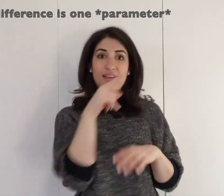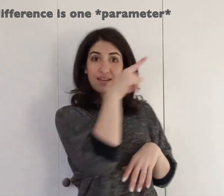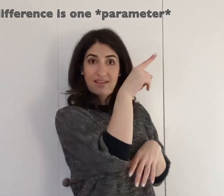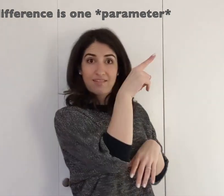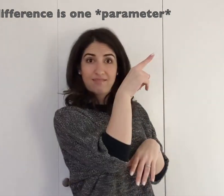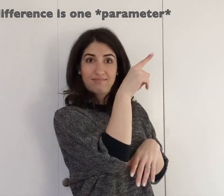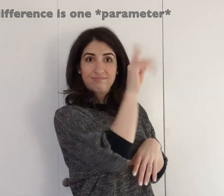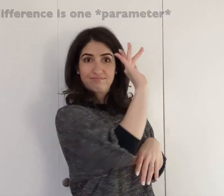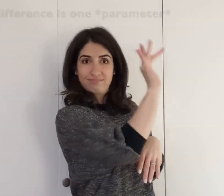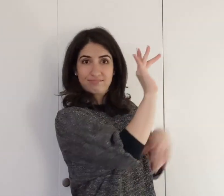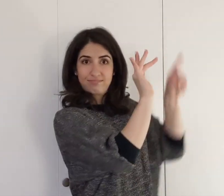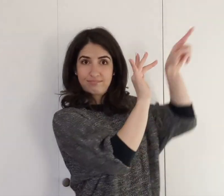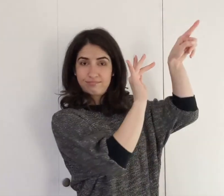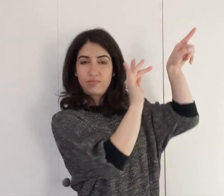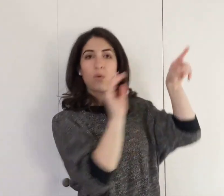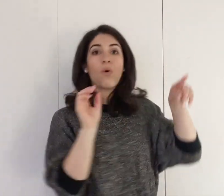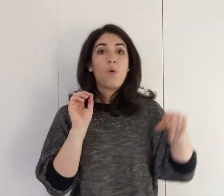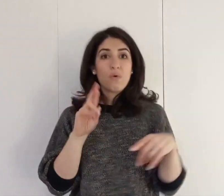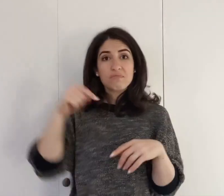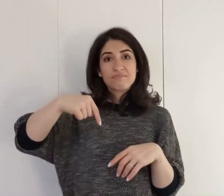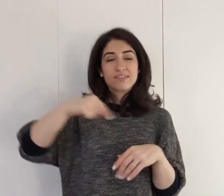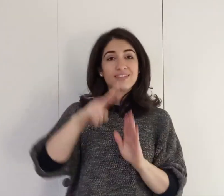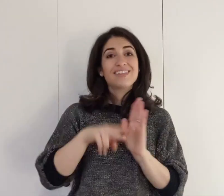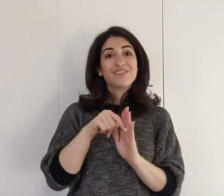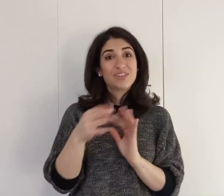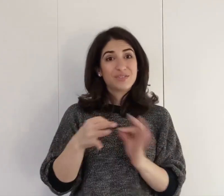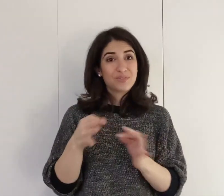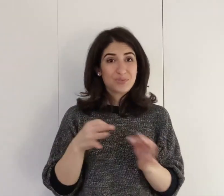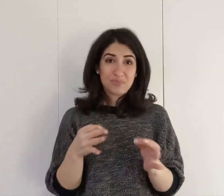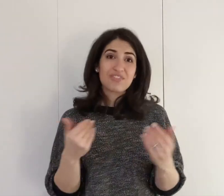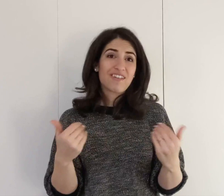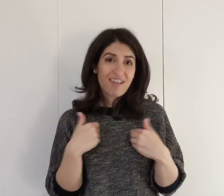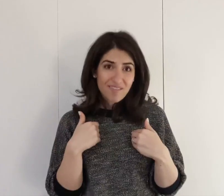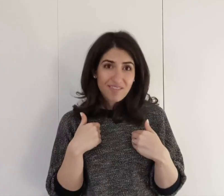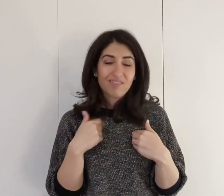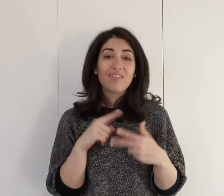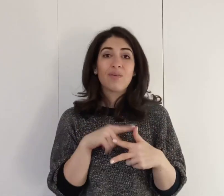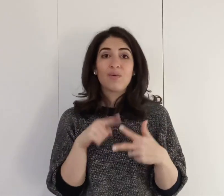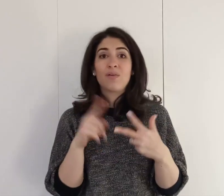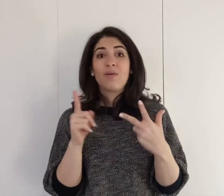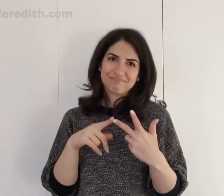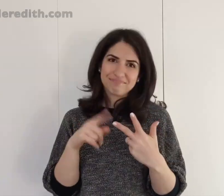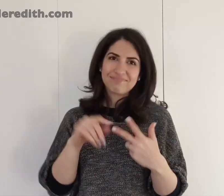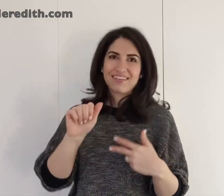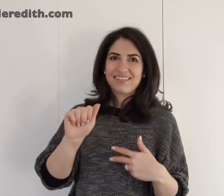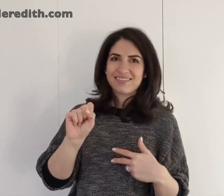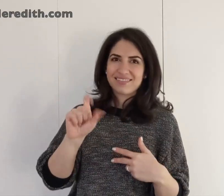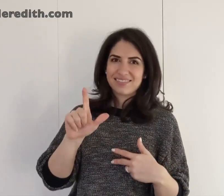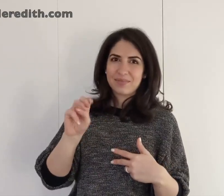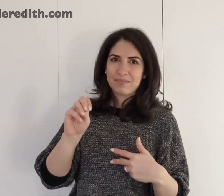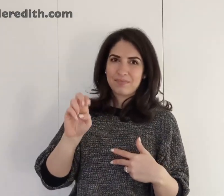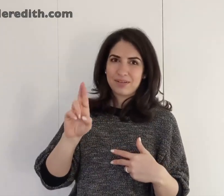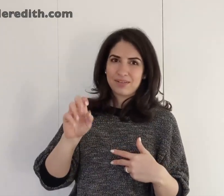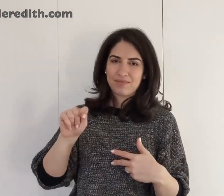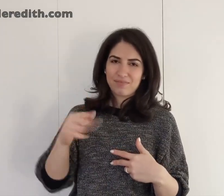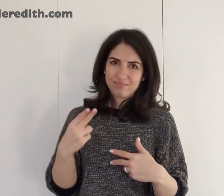and you'll find it in that corner. You can tap or in the video's description, or simply go to